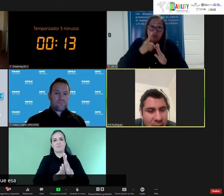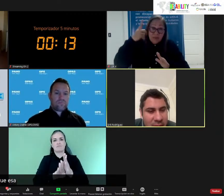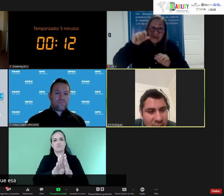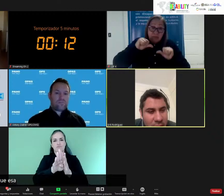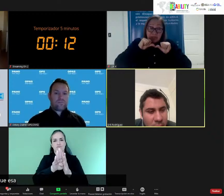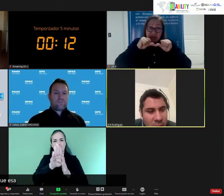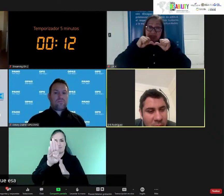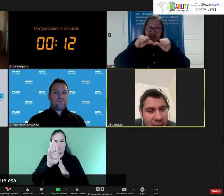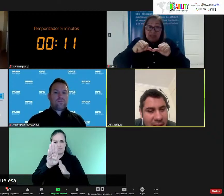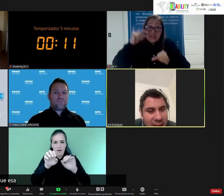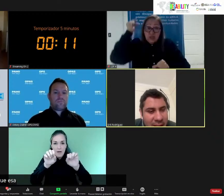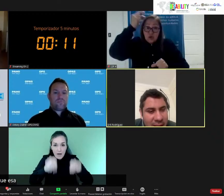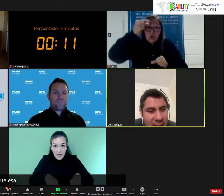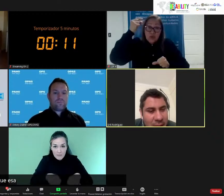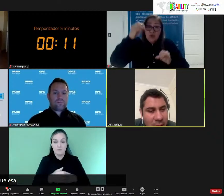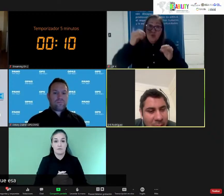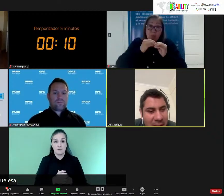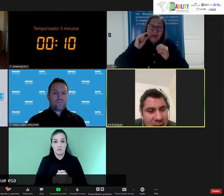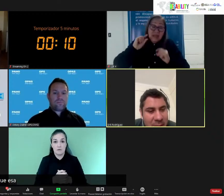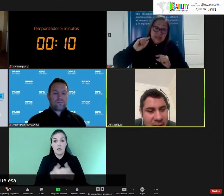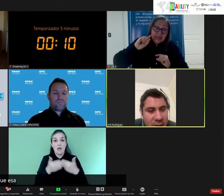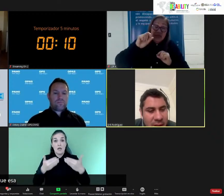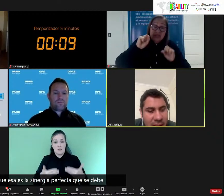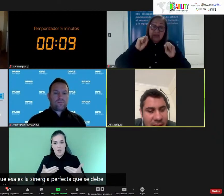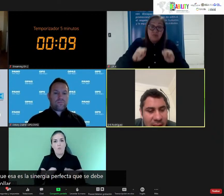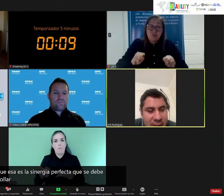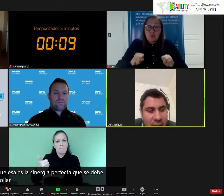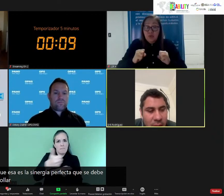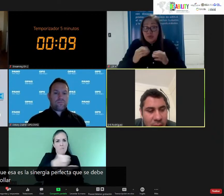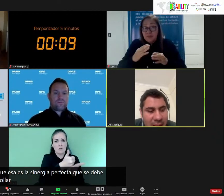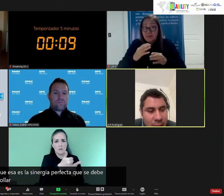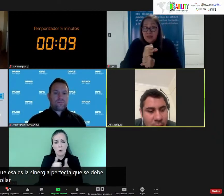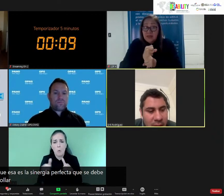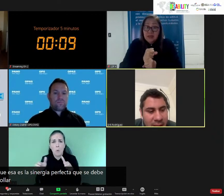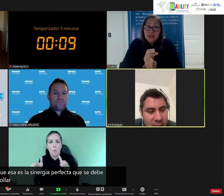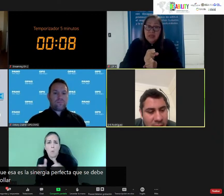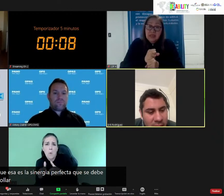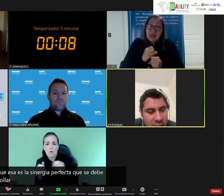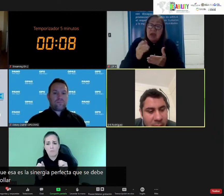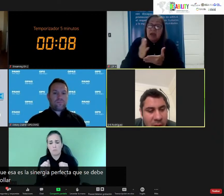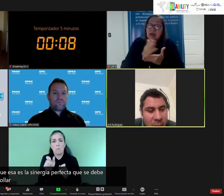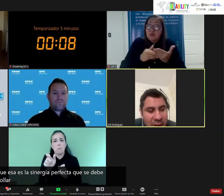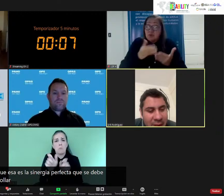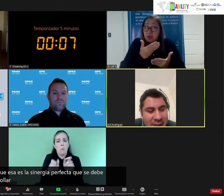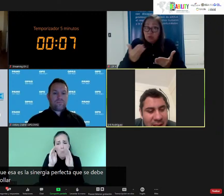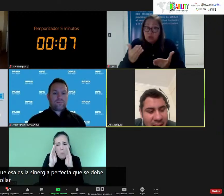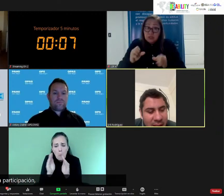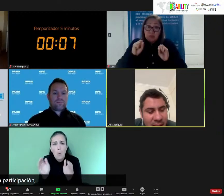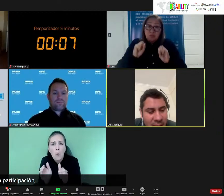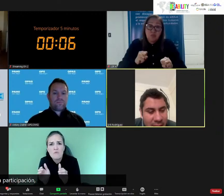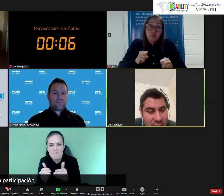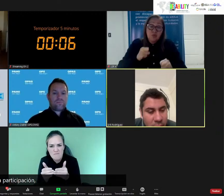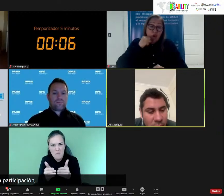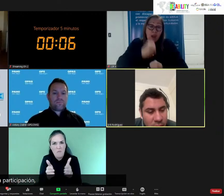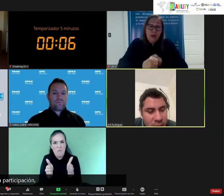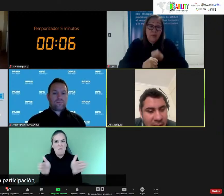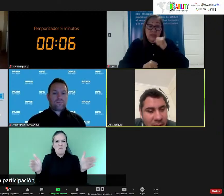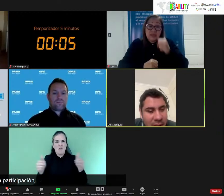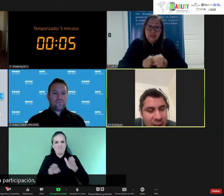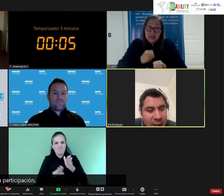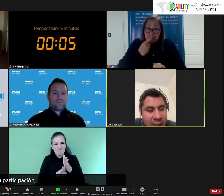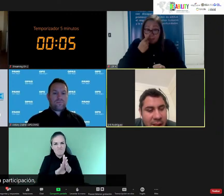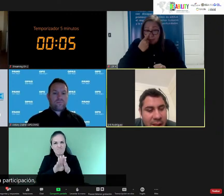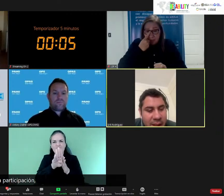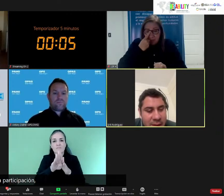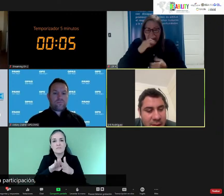be put together to continue working on participation on dignified health so